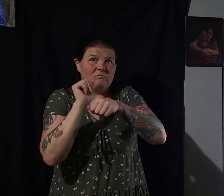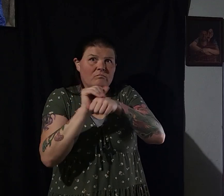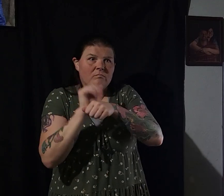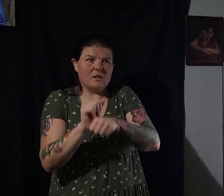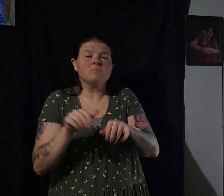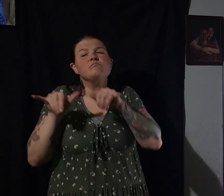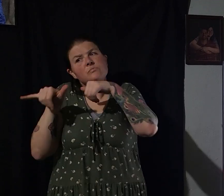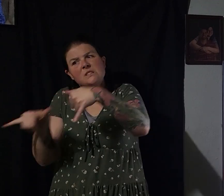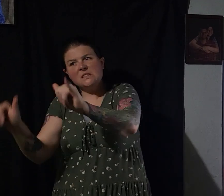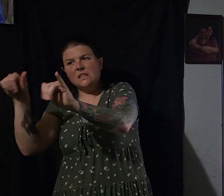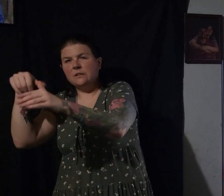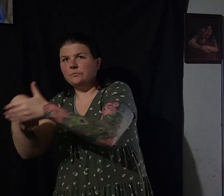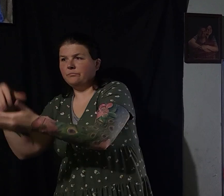wild.